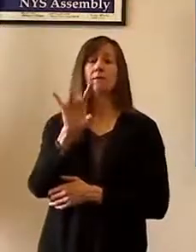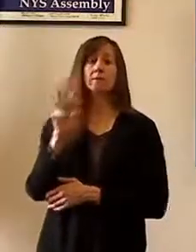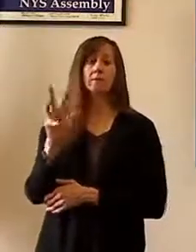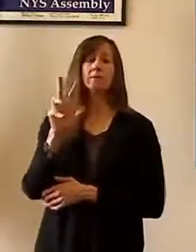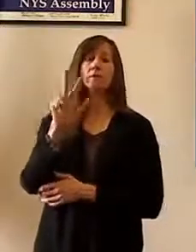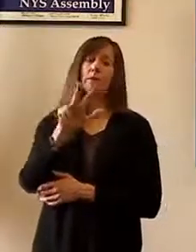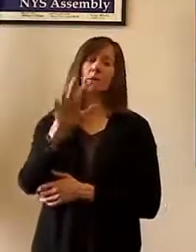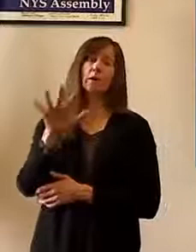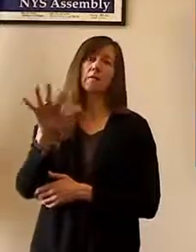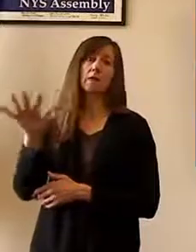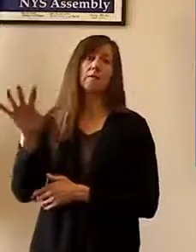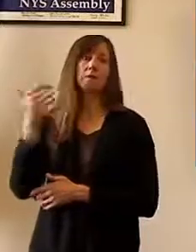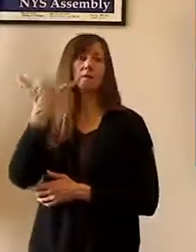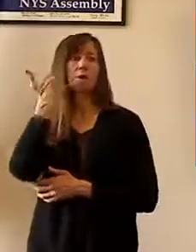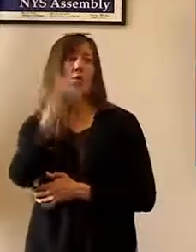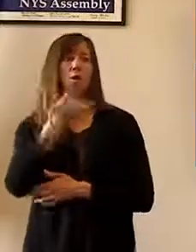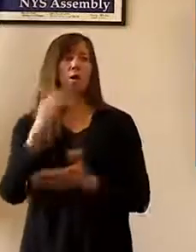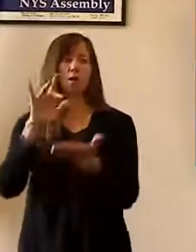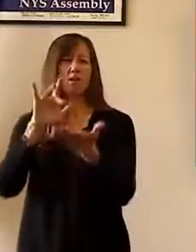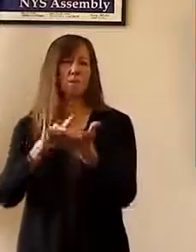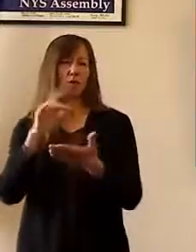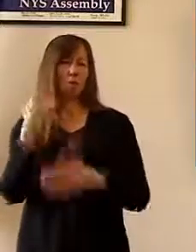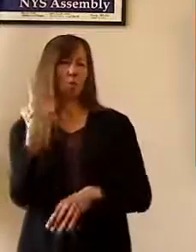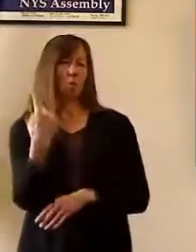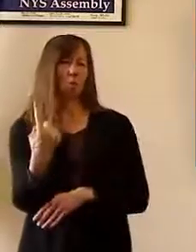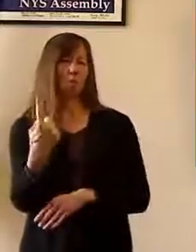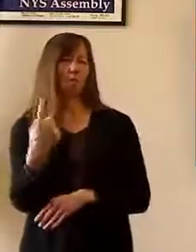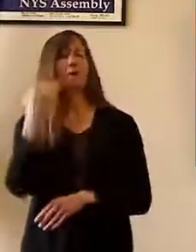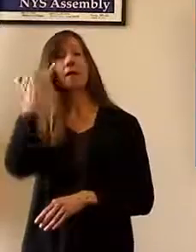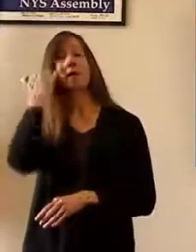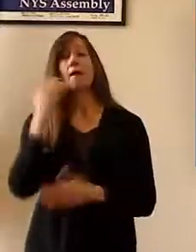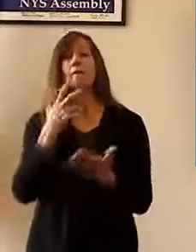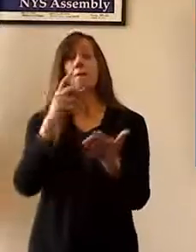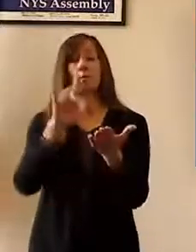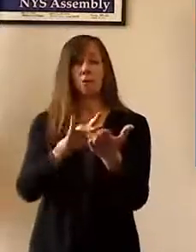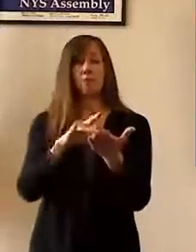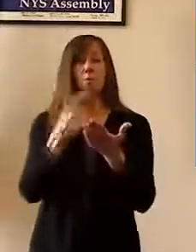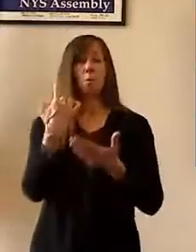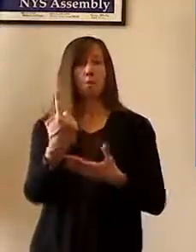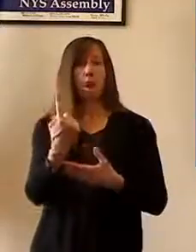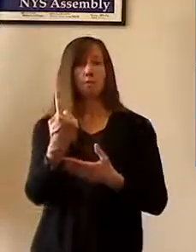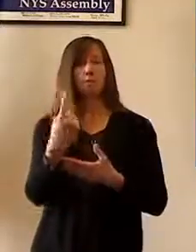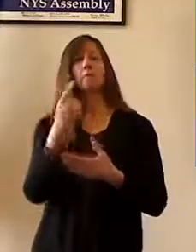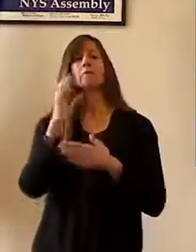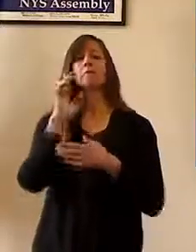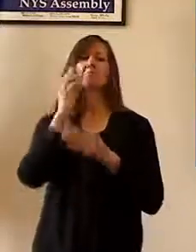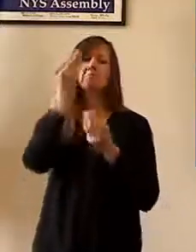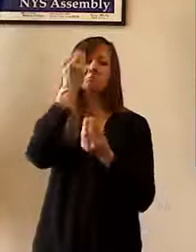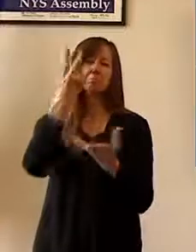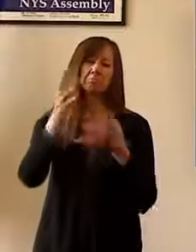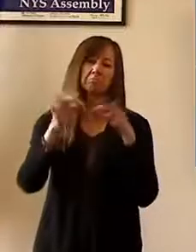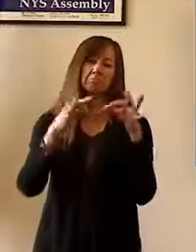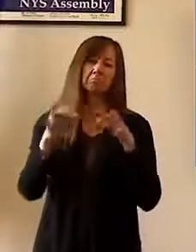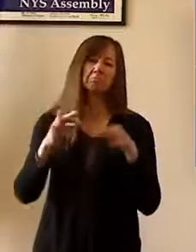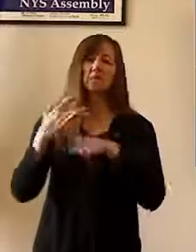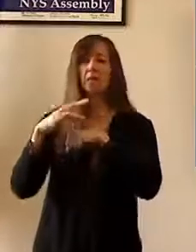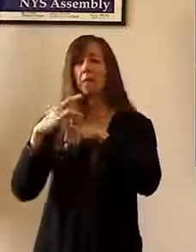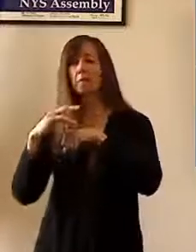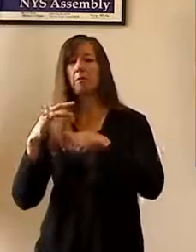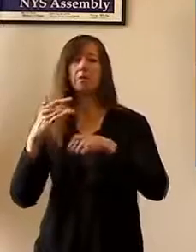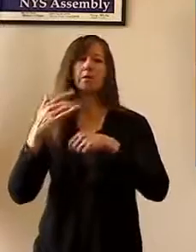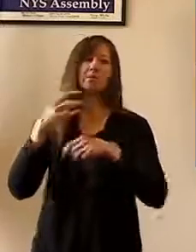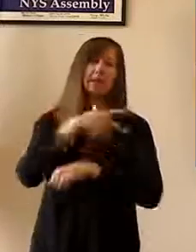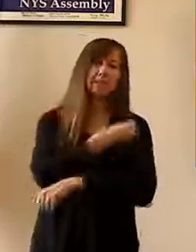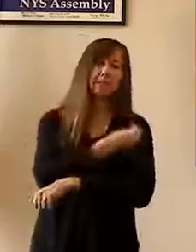845-486-3555, 845-486-3555. Press 1. When you press 1, it'll tell you the availability that week and vaccine updates that week. And then